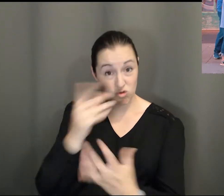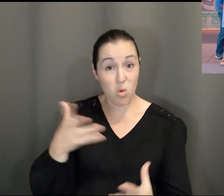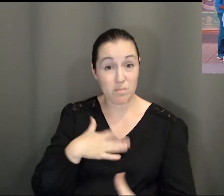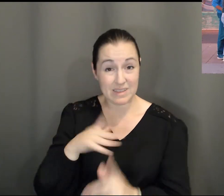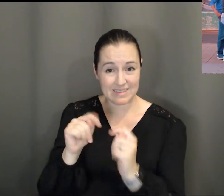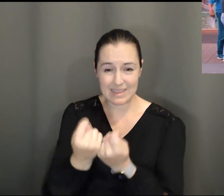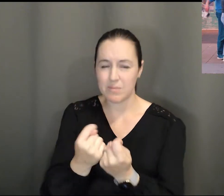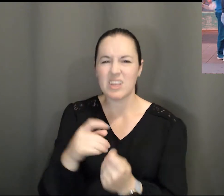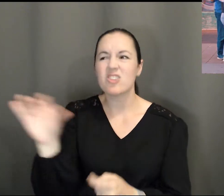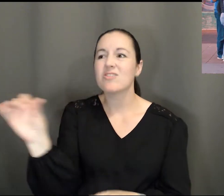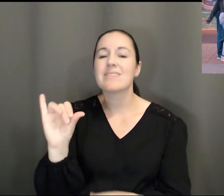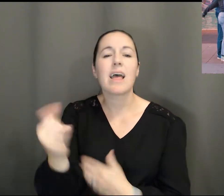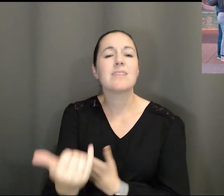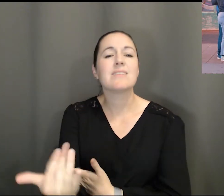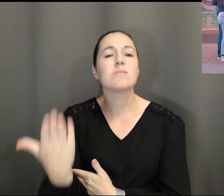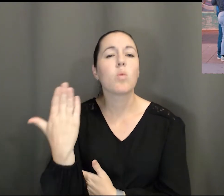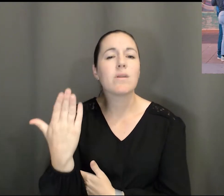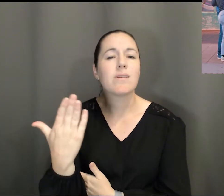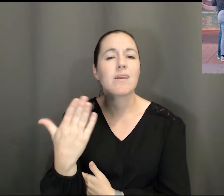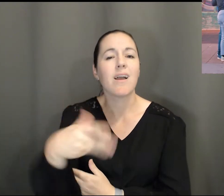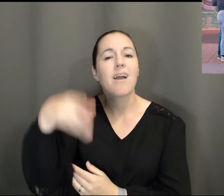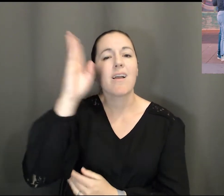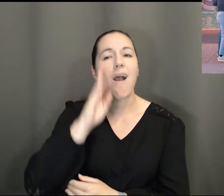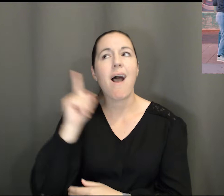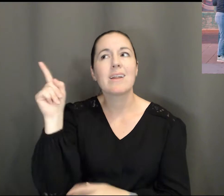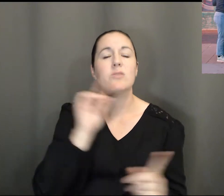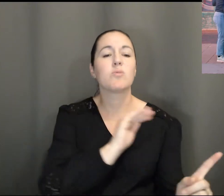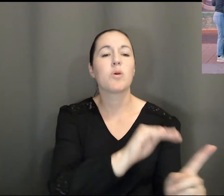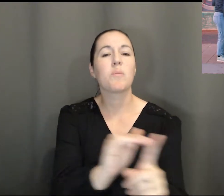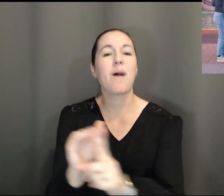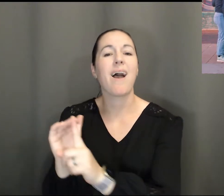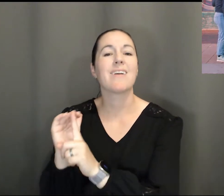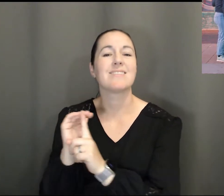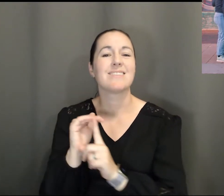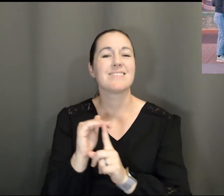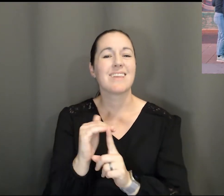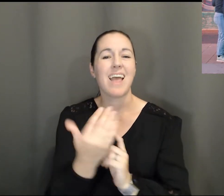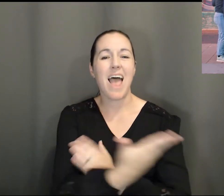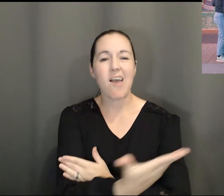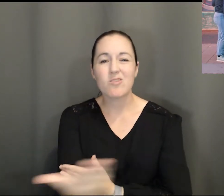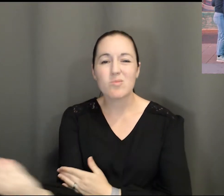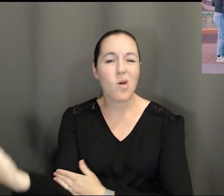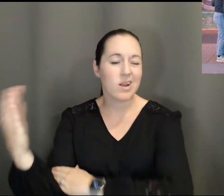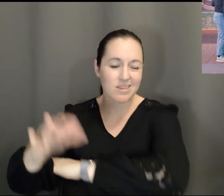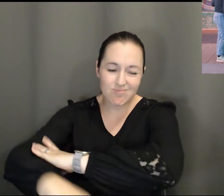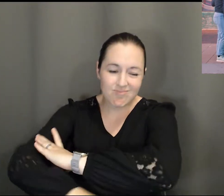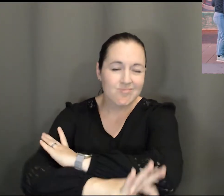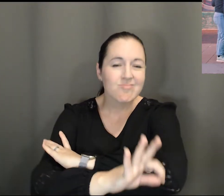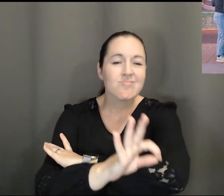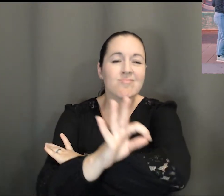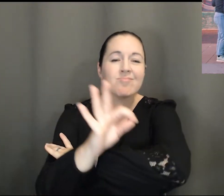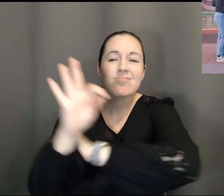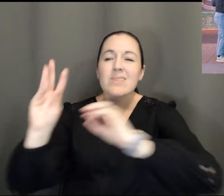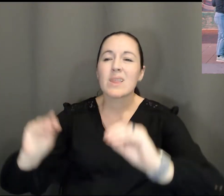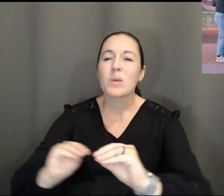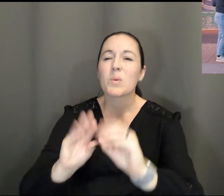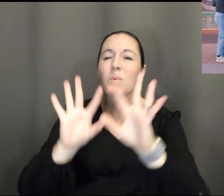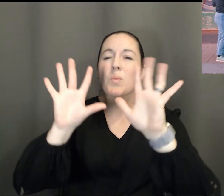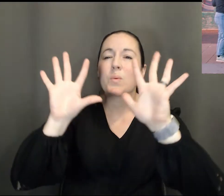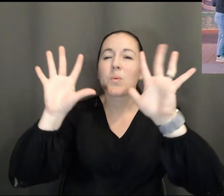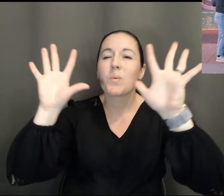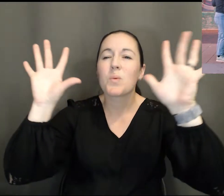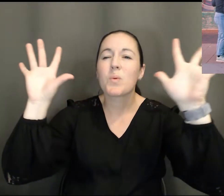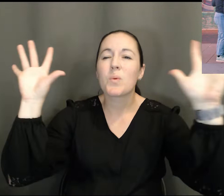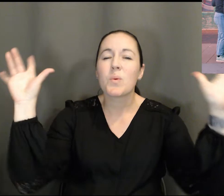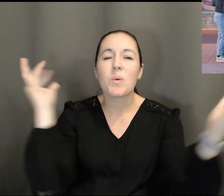guys, hey Bob, I want you to see this. I got you today. I got you.